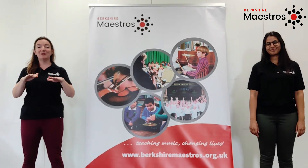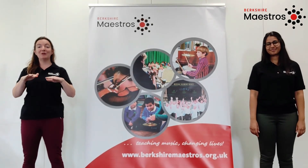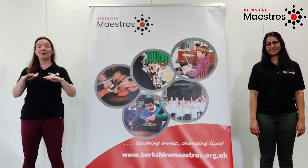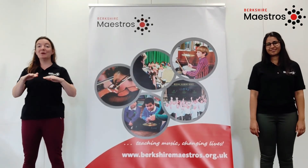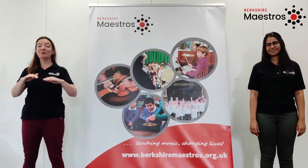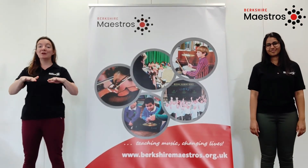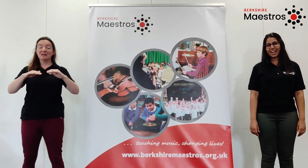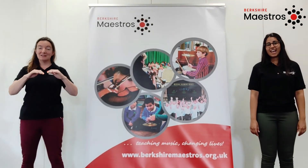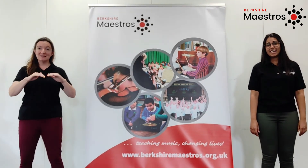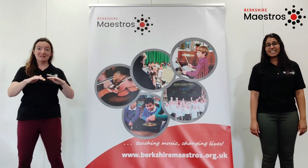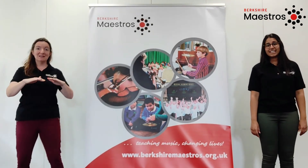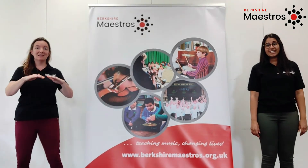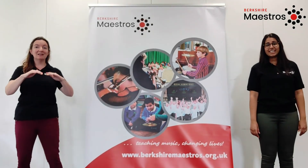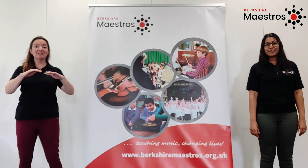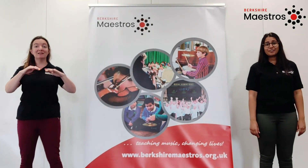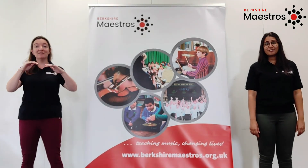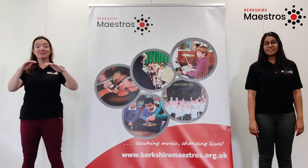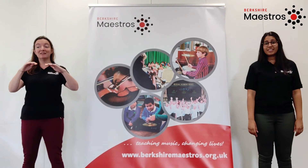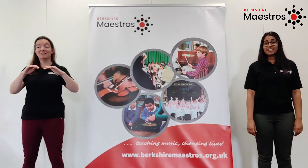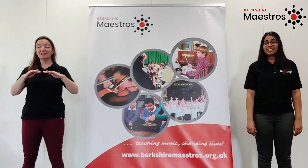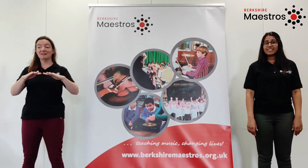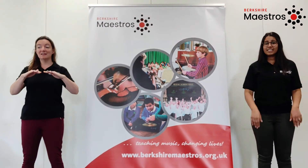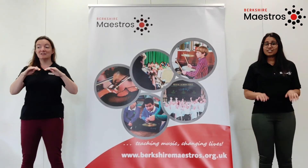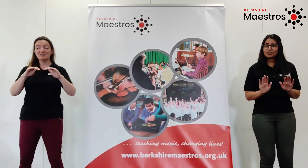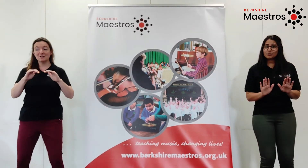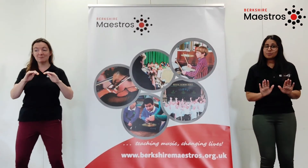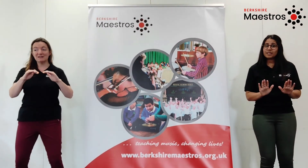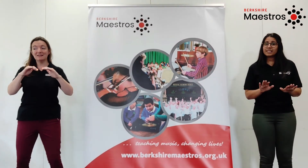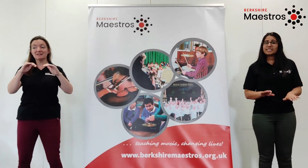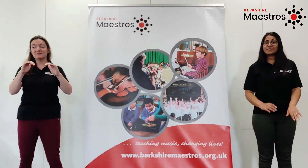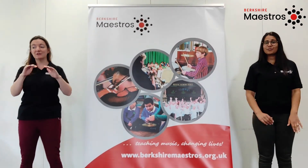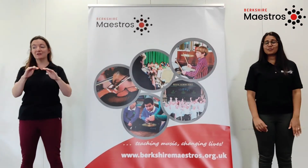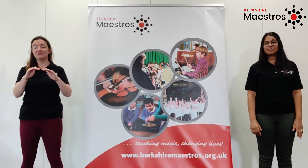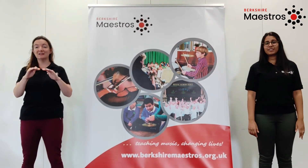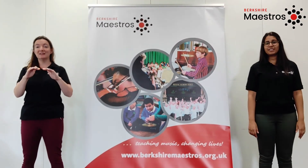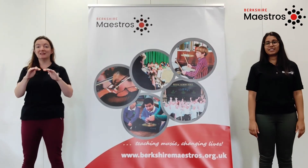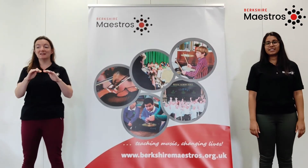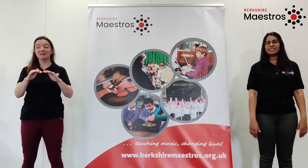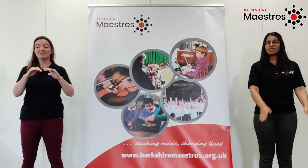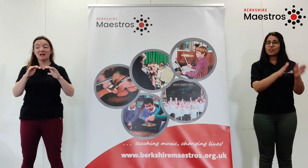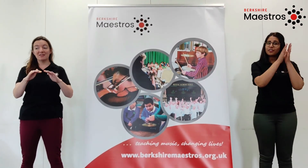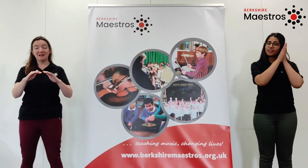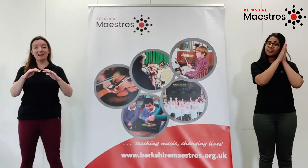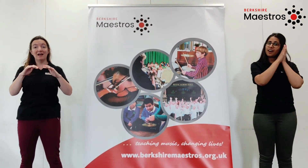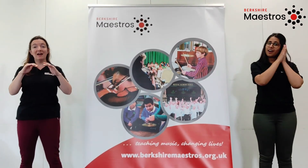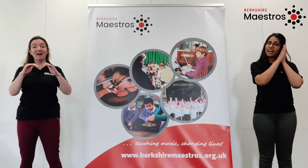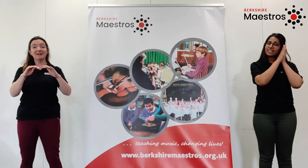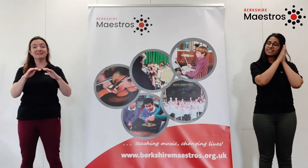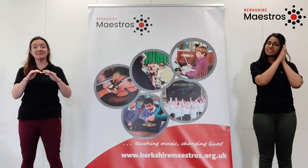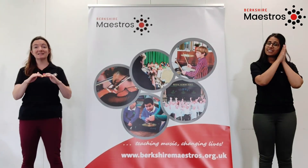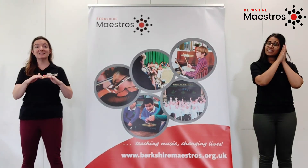go. Near the village, the peaceful village, the lion